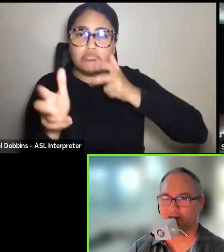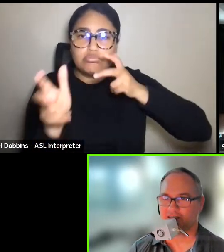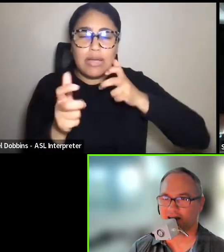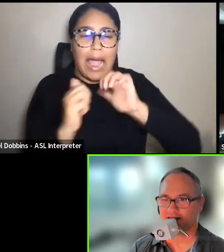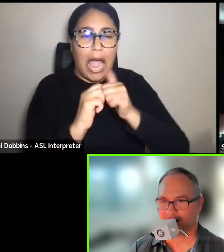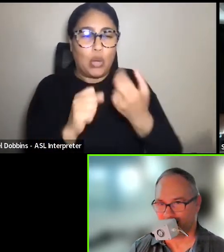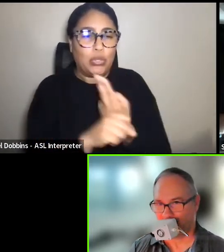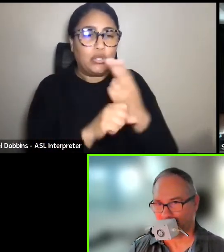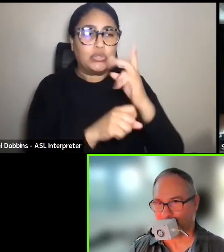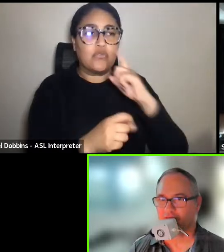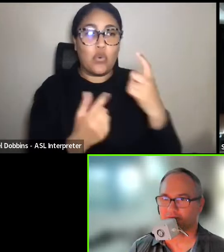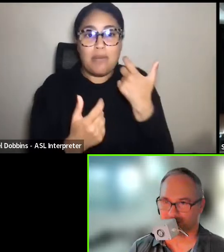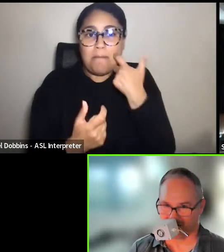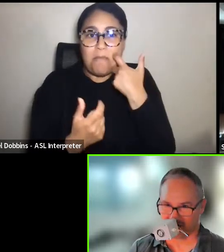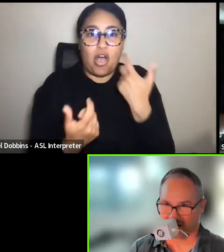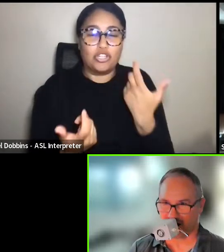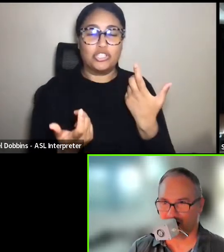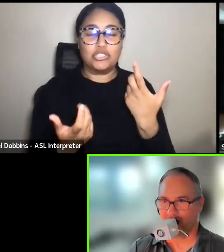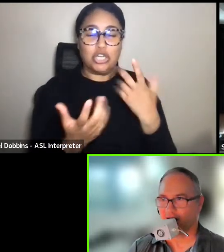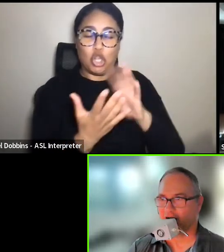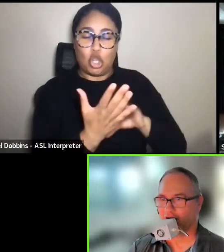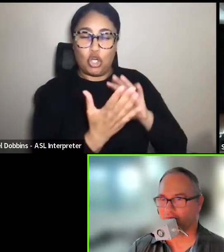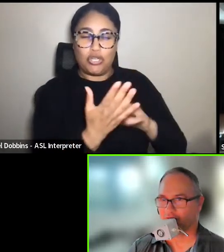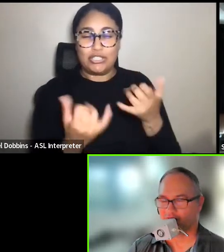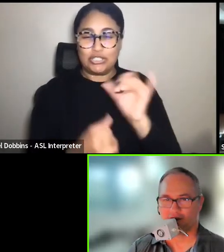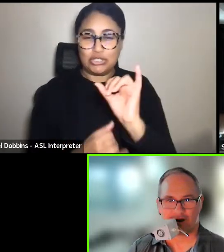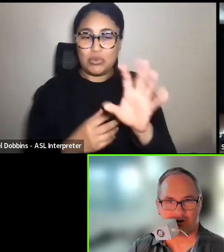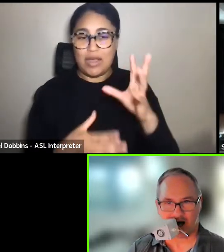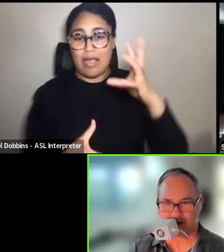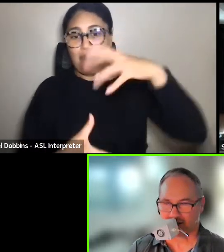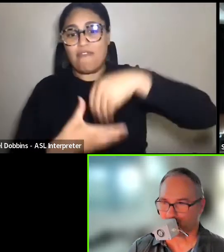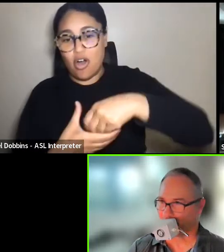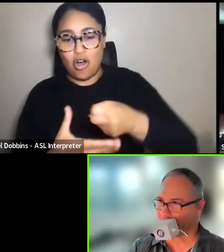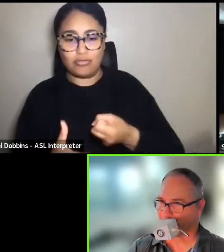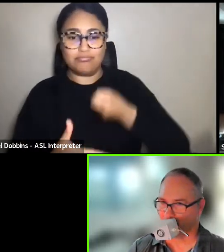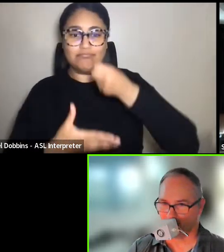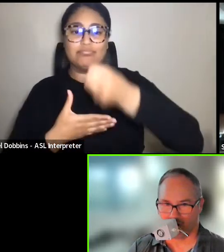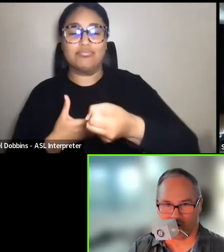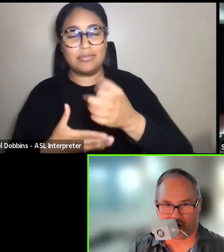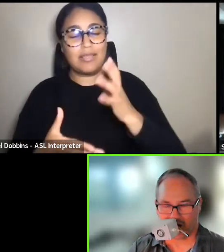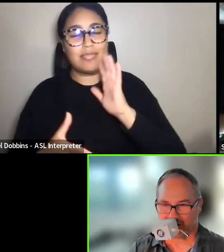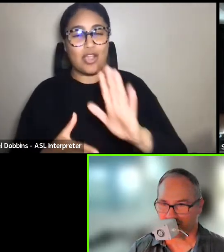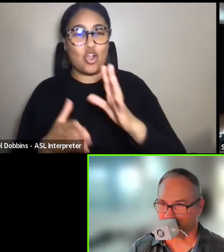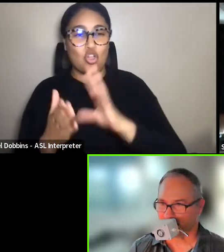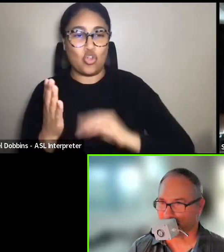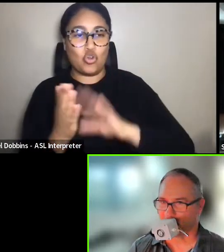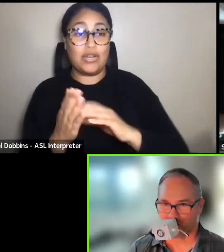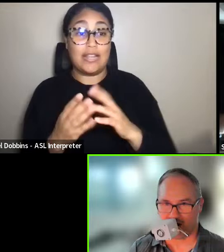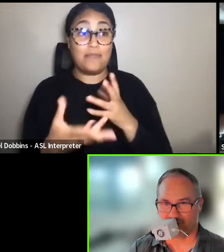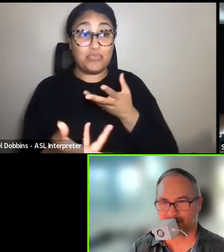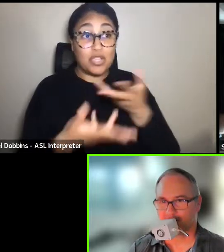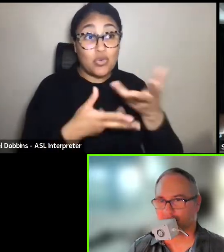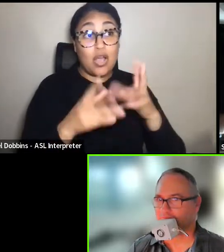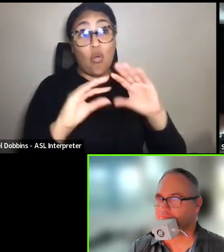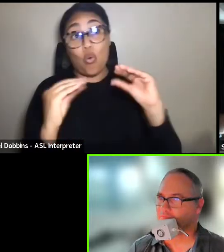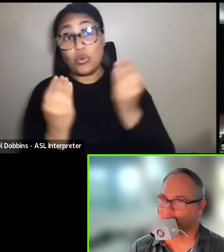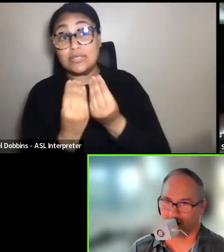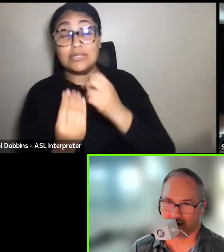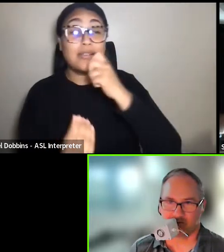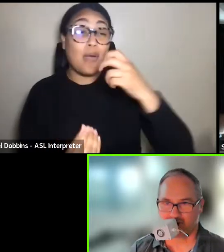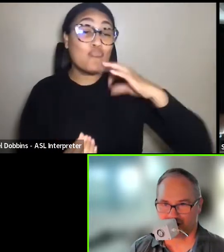contemporary context and put themselves in it, in their interactions with, organizations and nonprofits